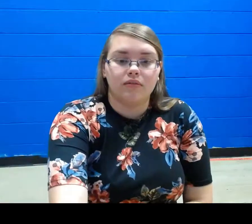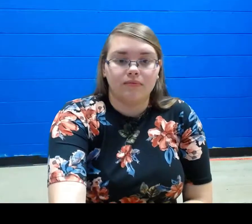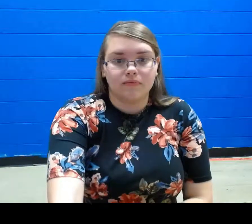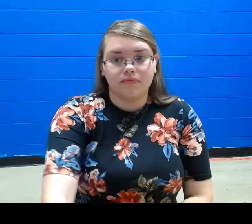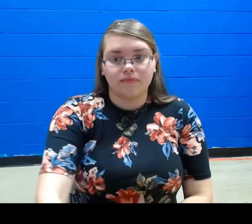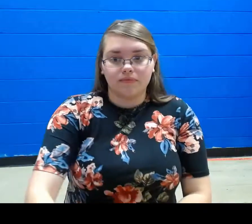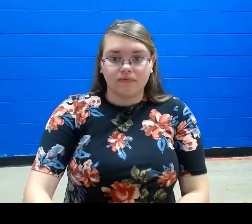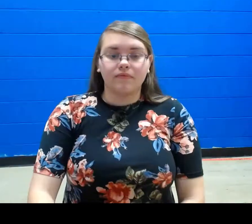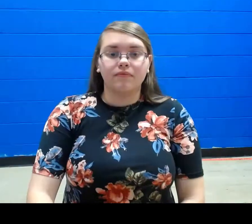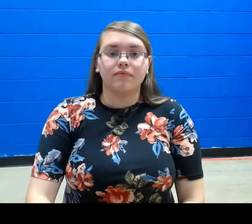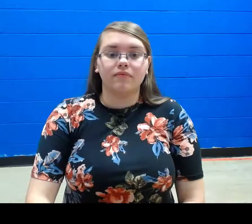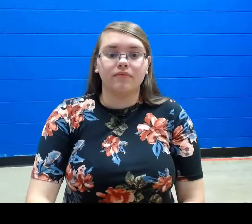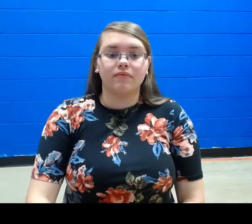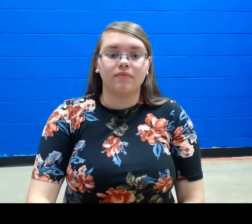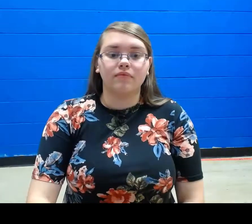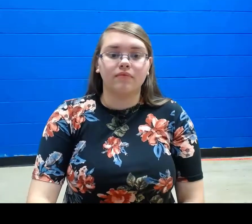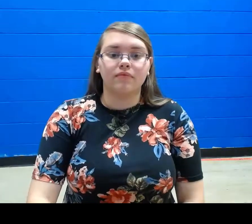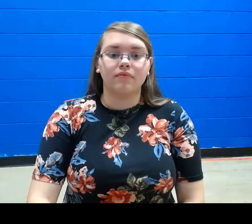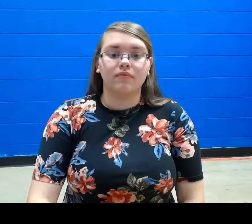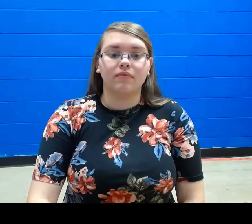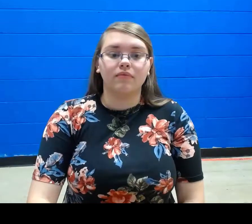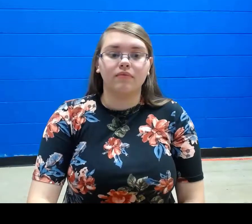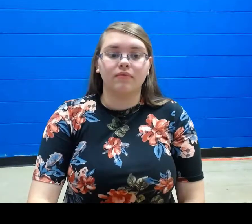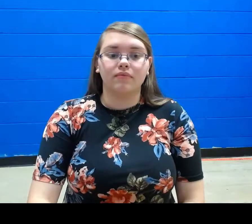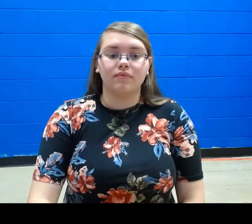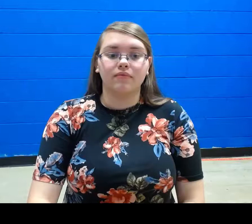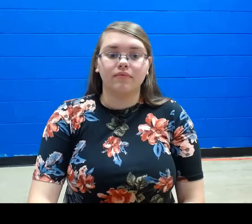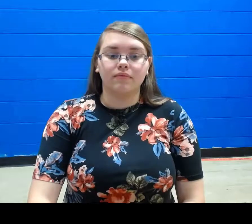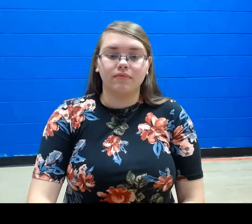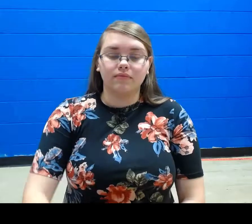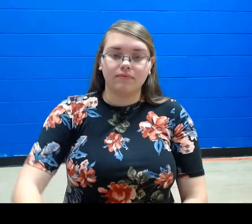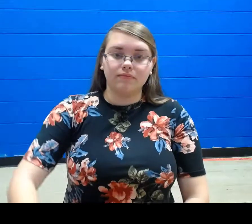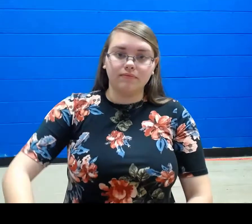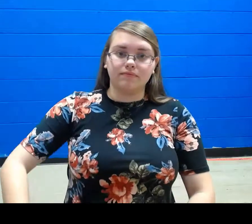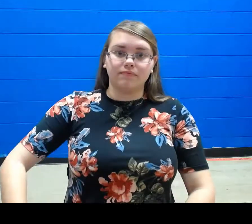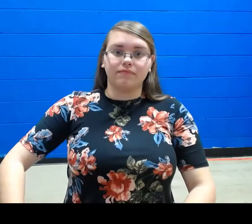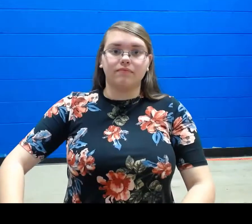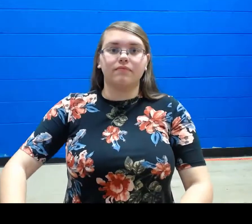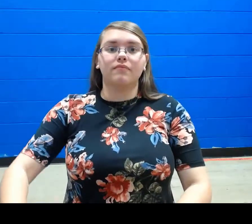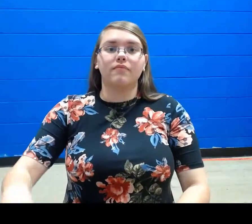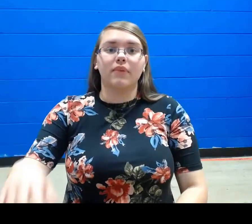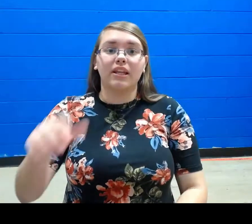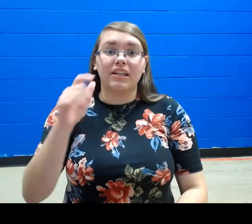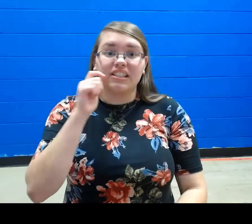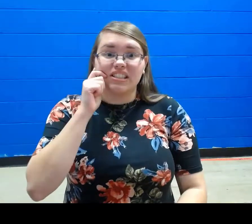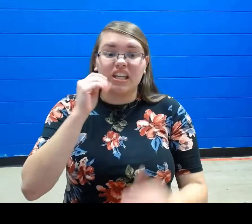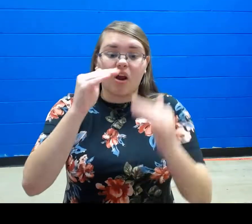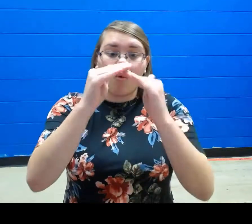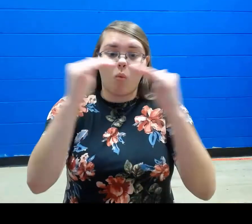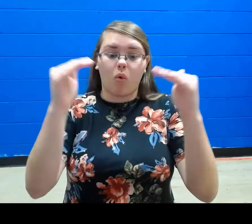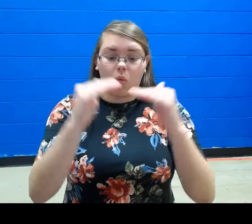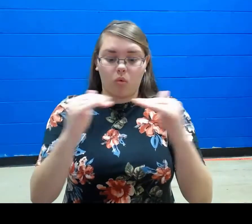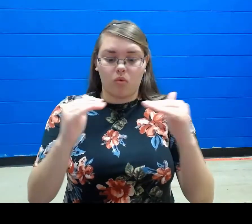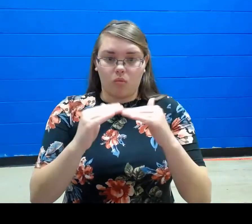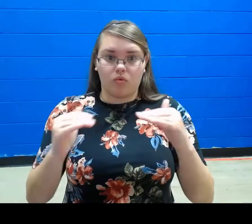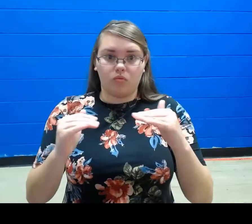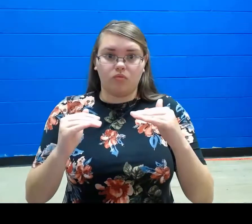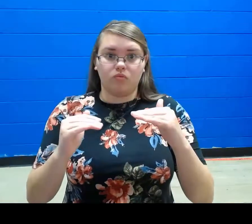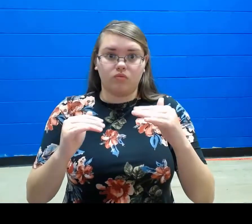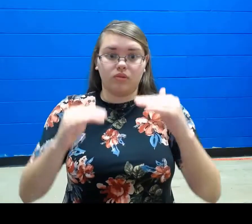ink to seep deep into the dermis, which is composed of collagen fibers, nerves, glands, blood vessels,